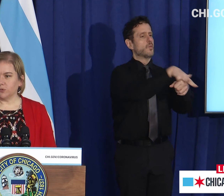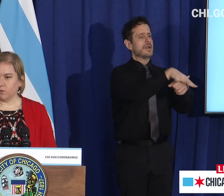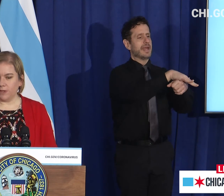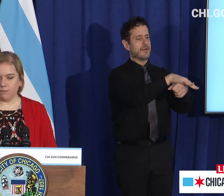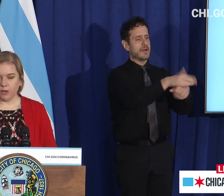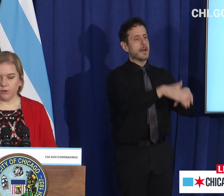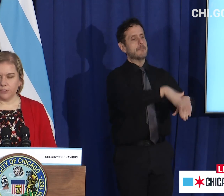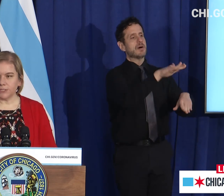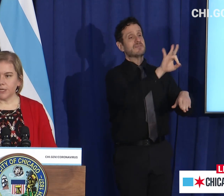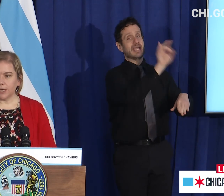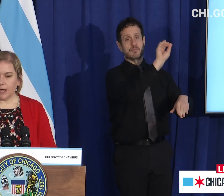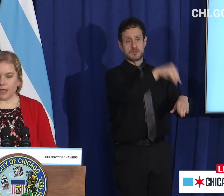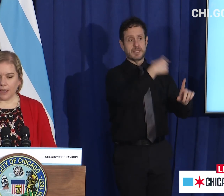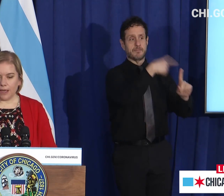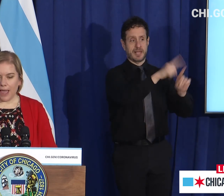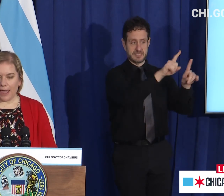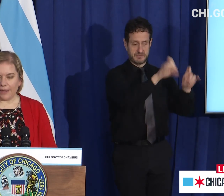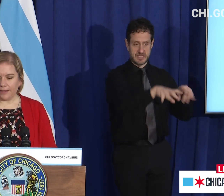restrictions would be imposed.